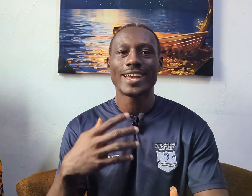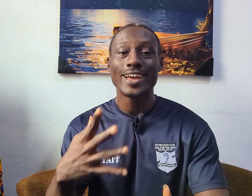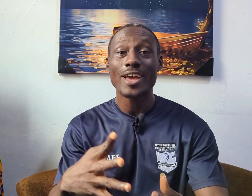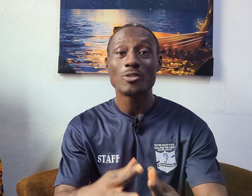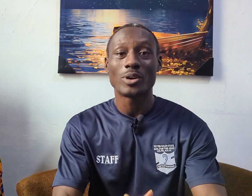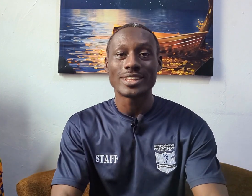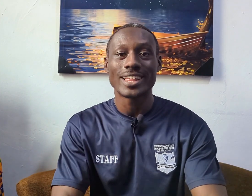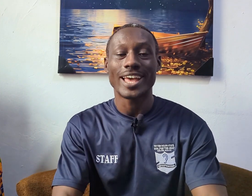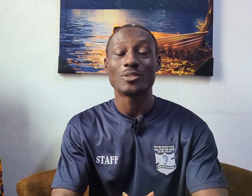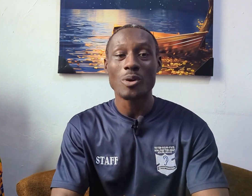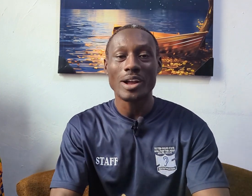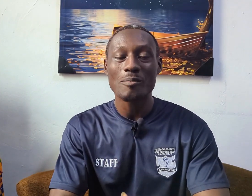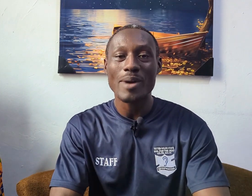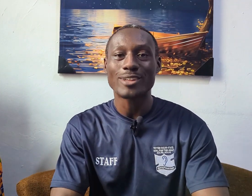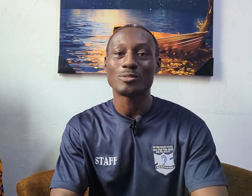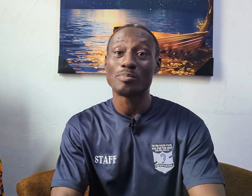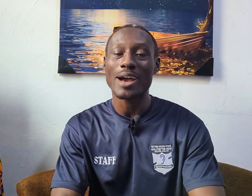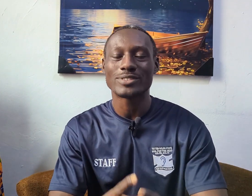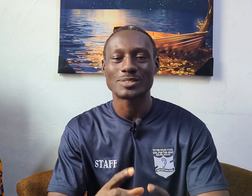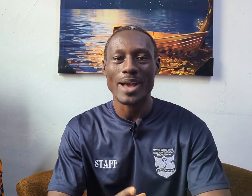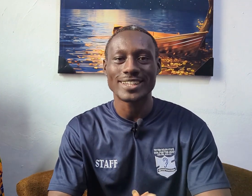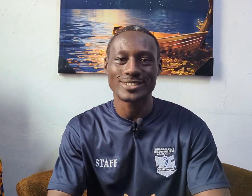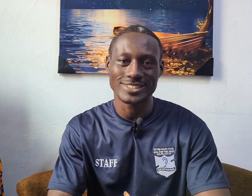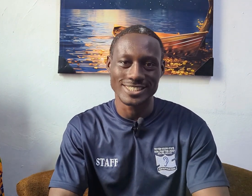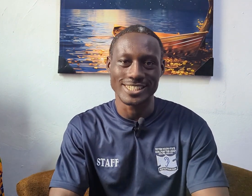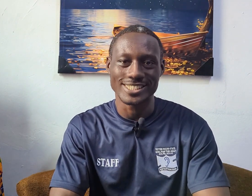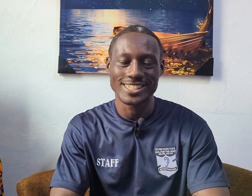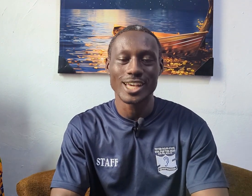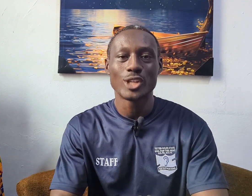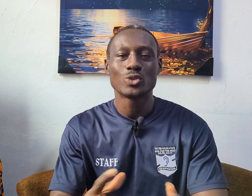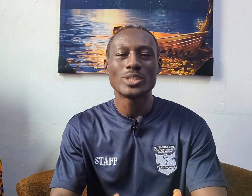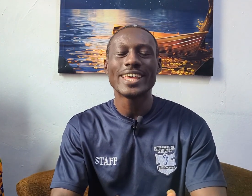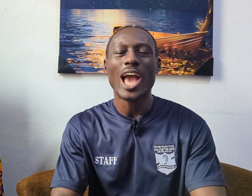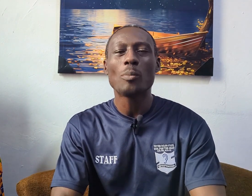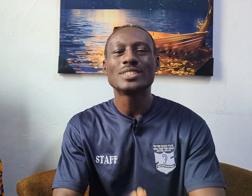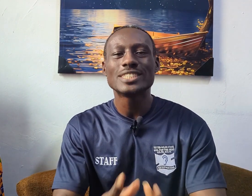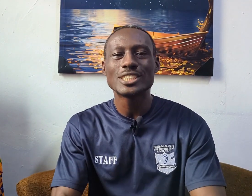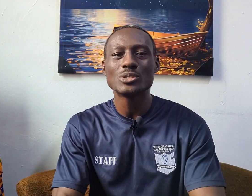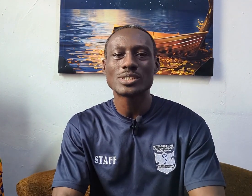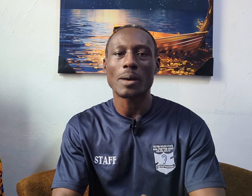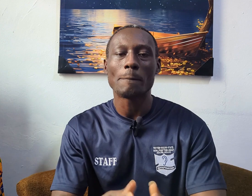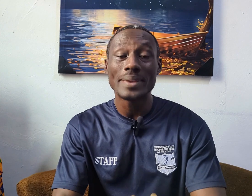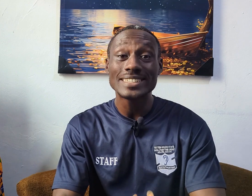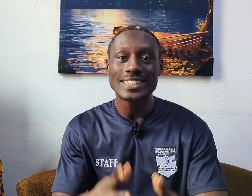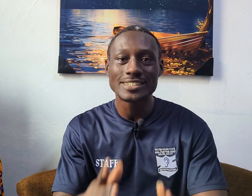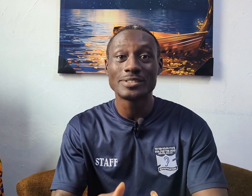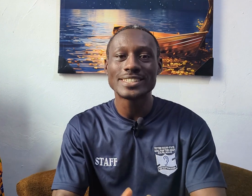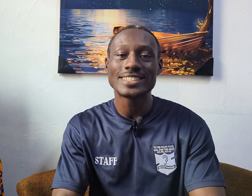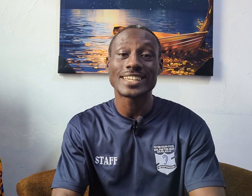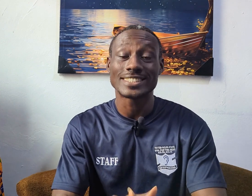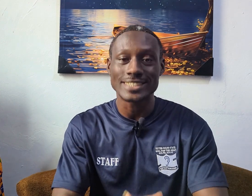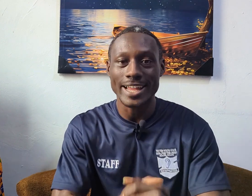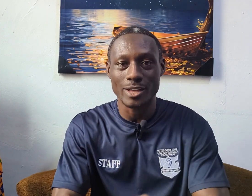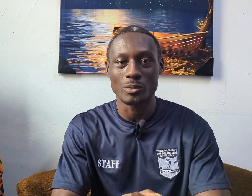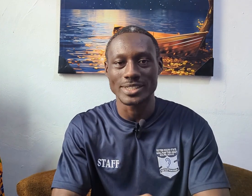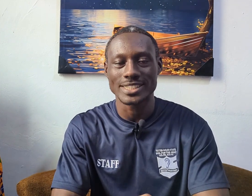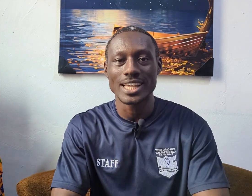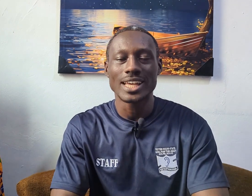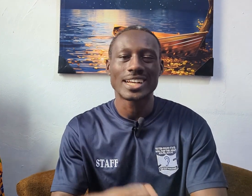Hello everyone and welcome back to BaafInspires.GH. Today I'll be teaching you some basic greetings in sign language, Ghanaian